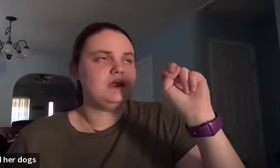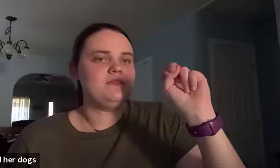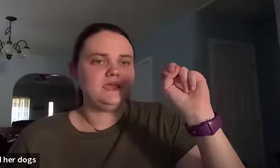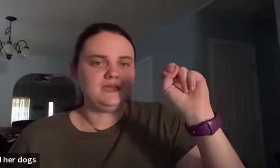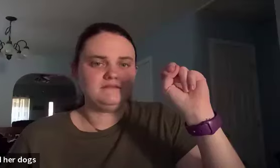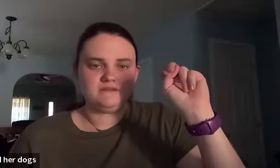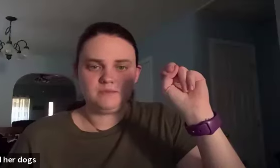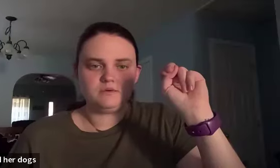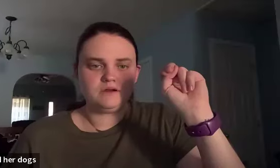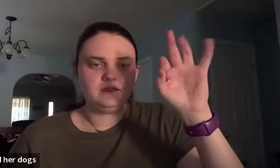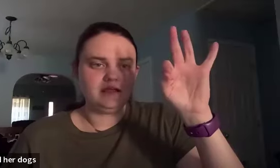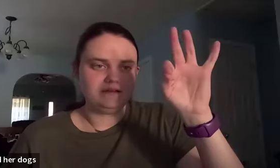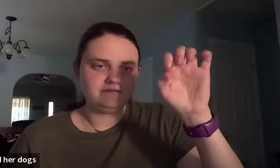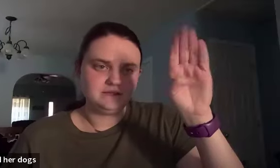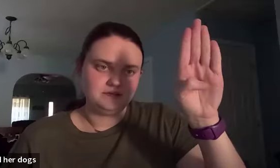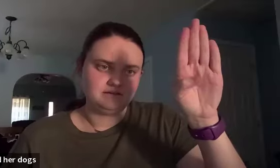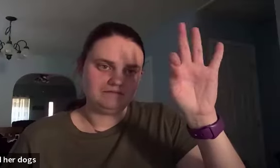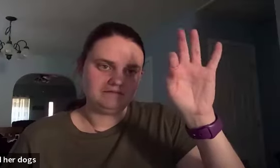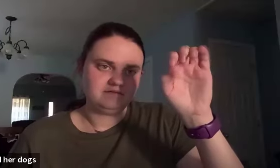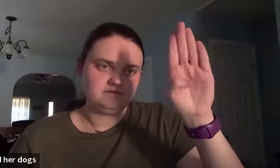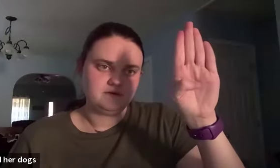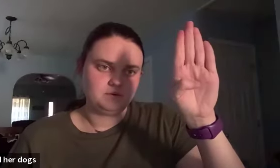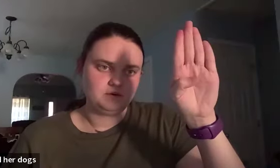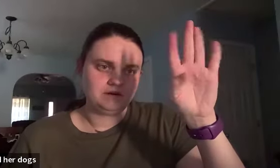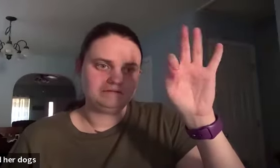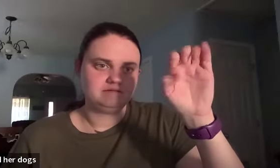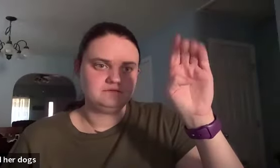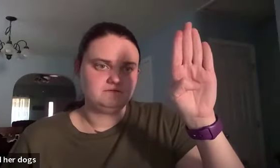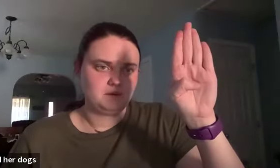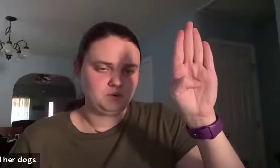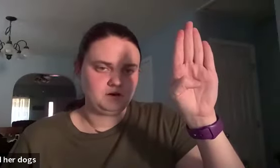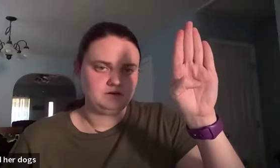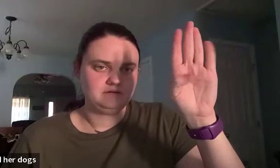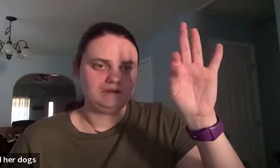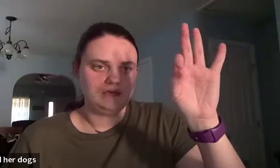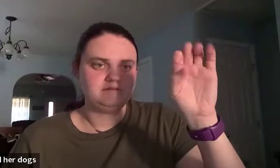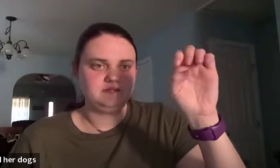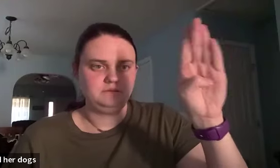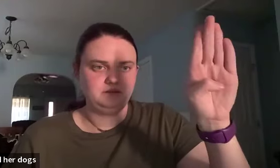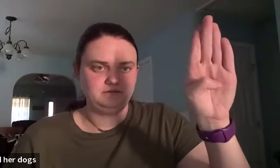January. And then February, Feb. February. February. Feb.